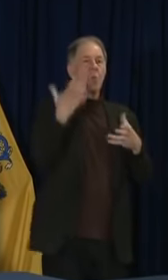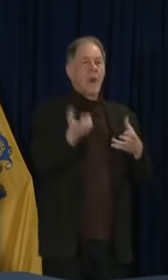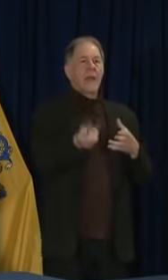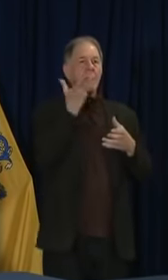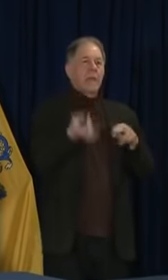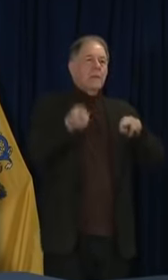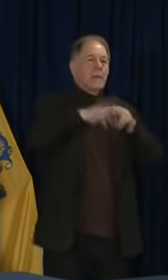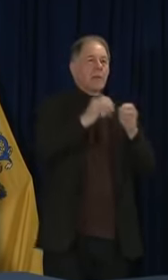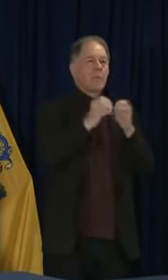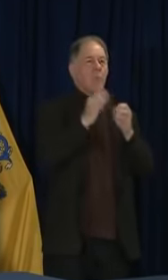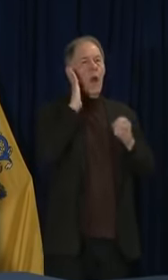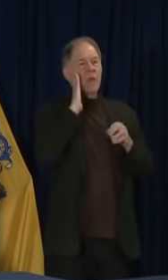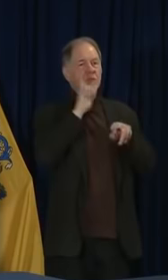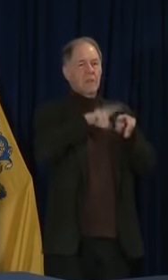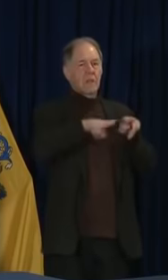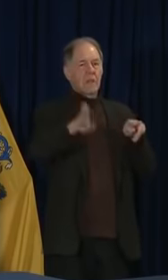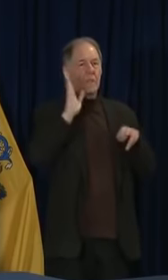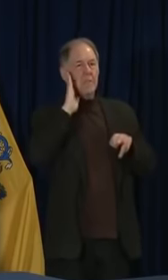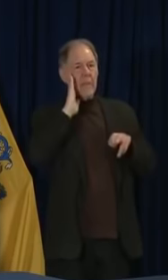on. It's a good point.